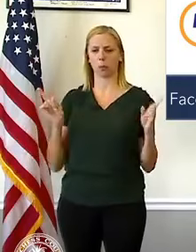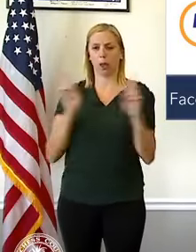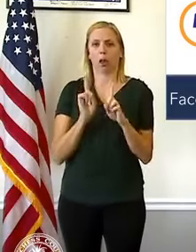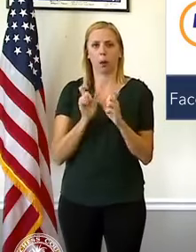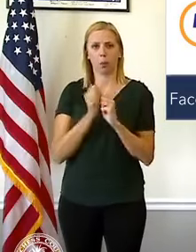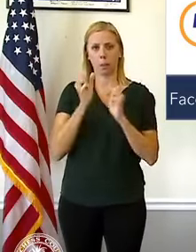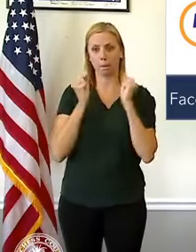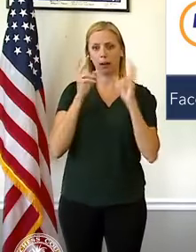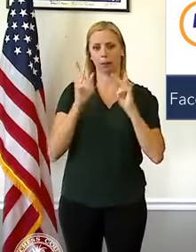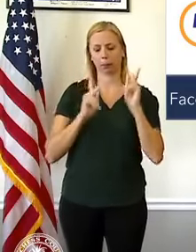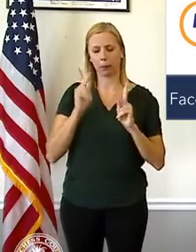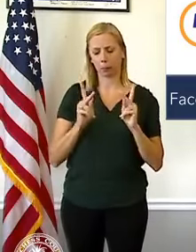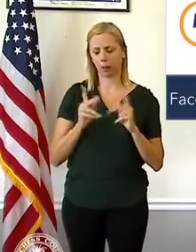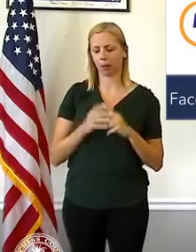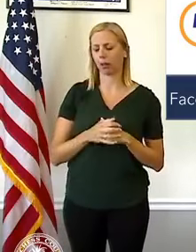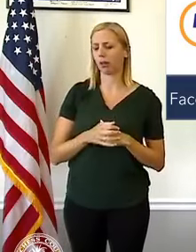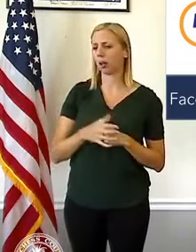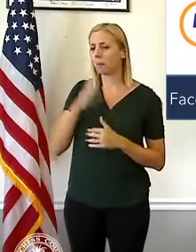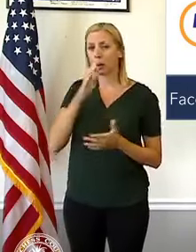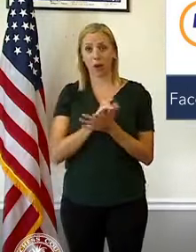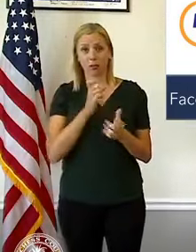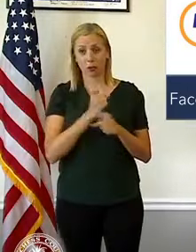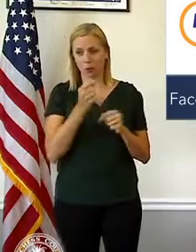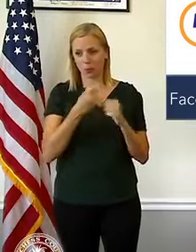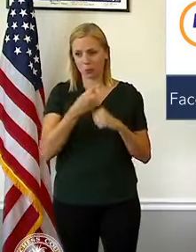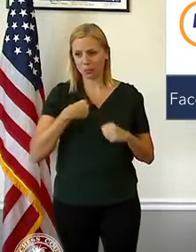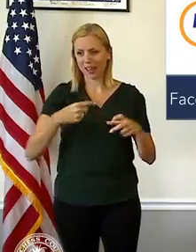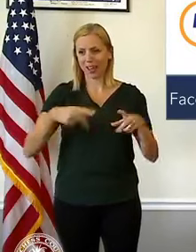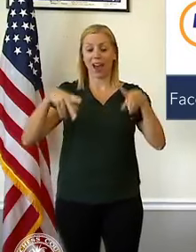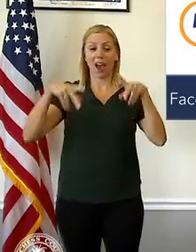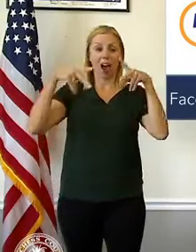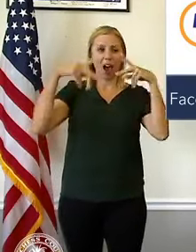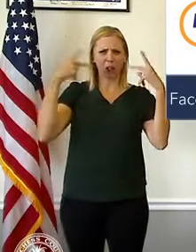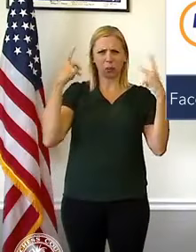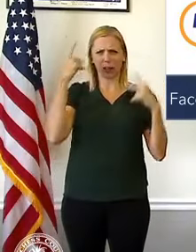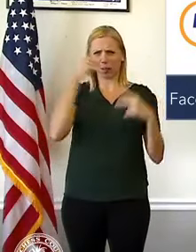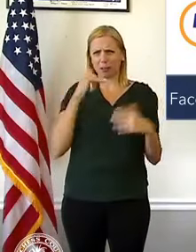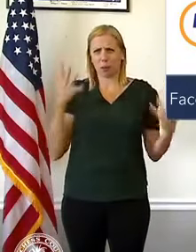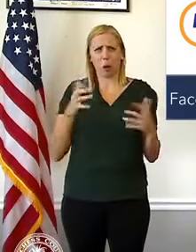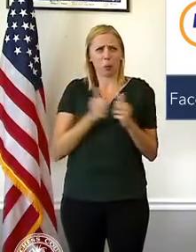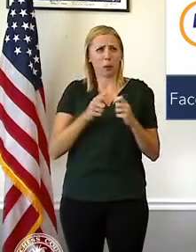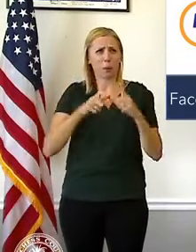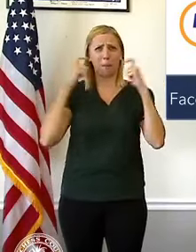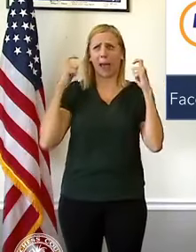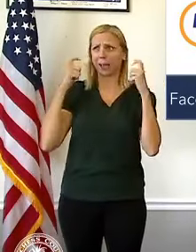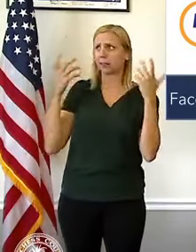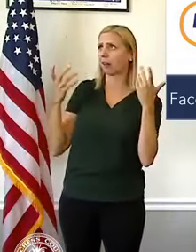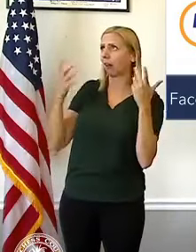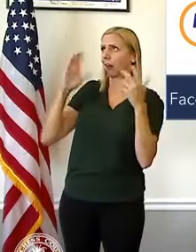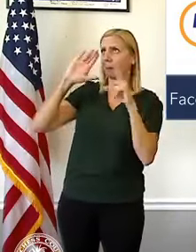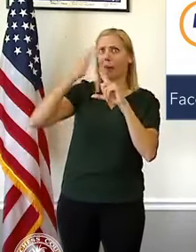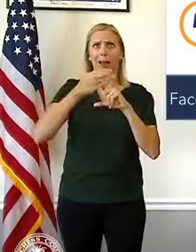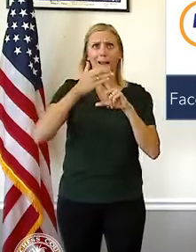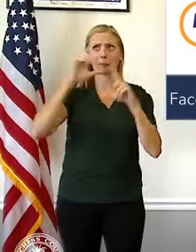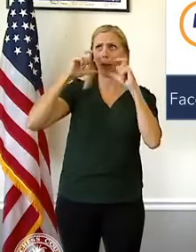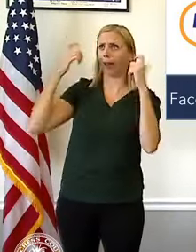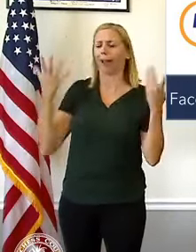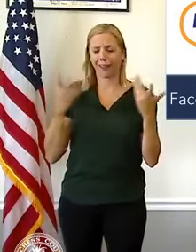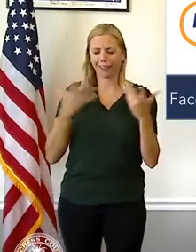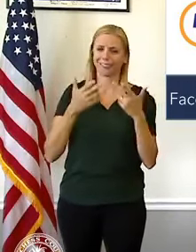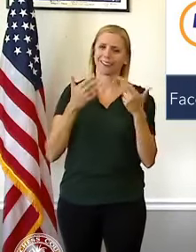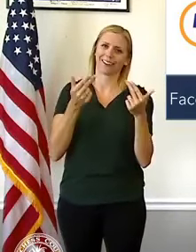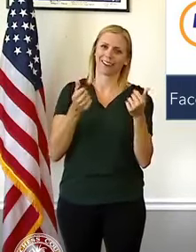with me, what does Halloween look like while you're wearing a mask on your mask? And so the goal here is we'll keep you